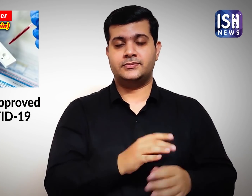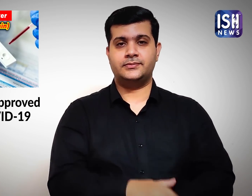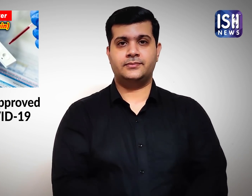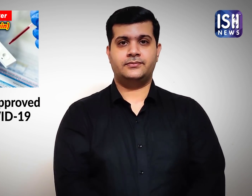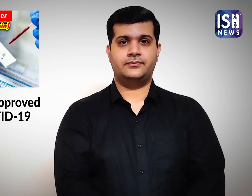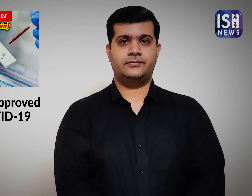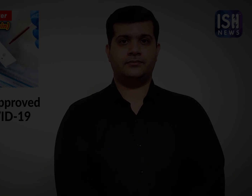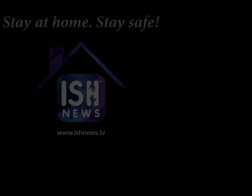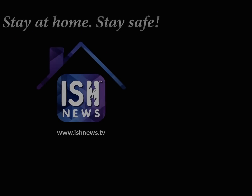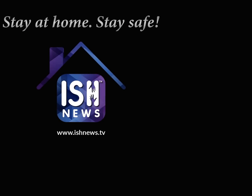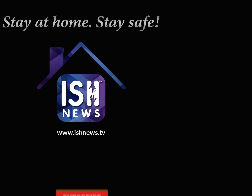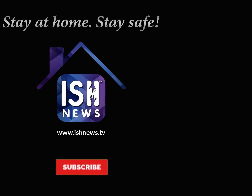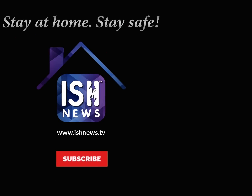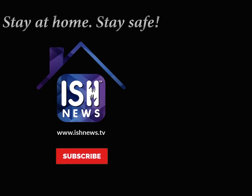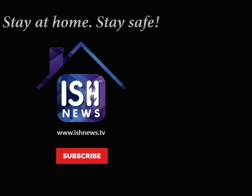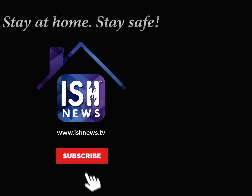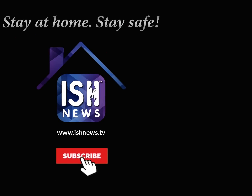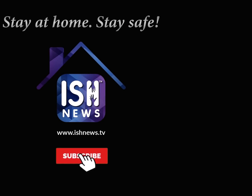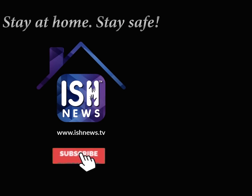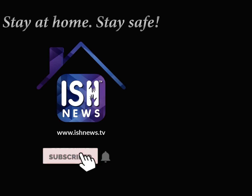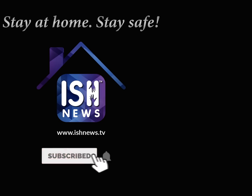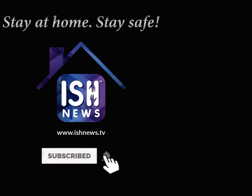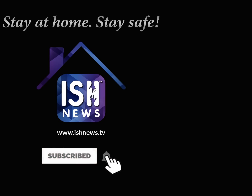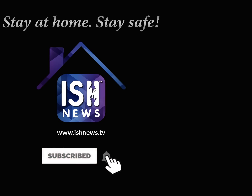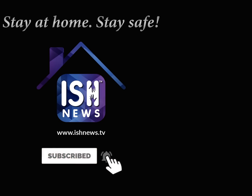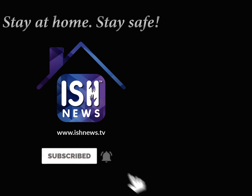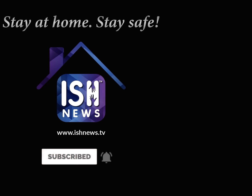The Philooda gives the PH and a valid The Philooda test will not require a lot of information on The is by the Philooda test. Let's